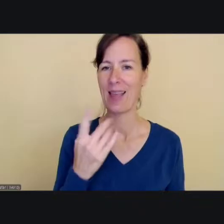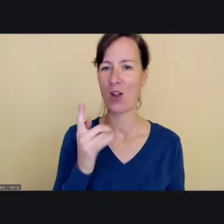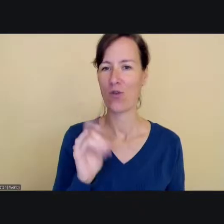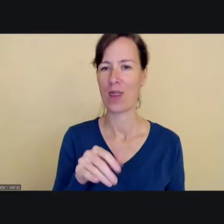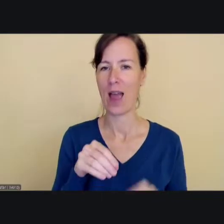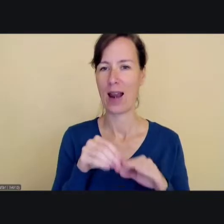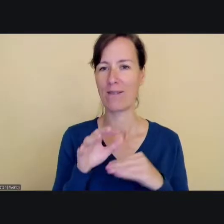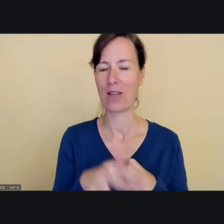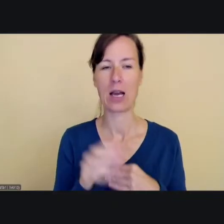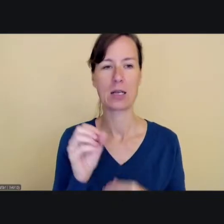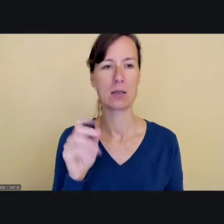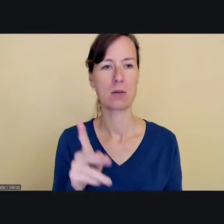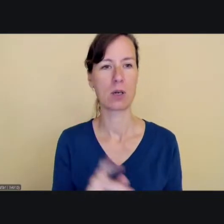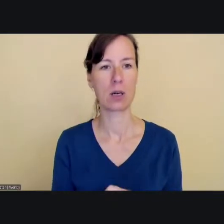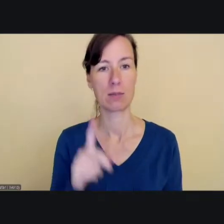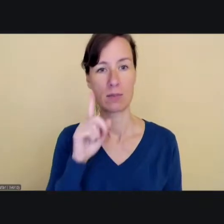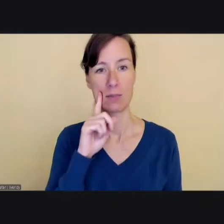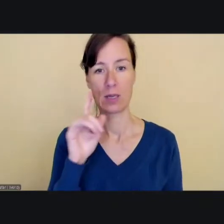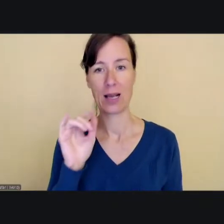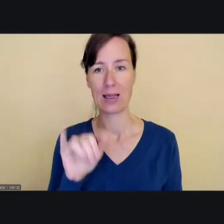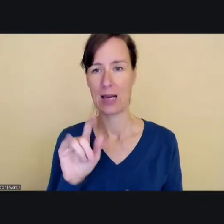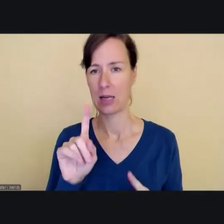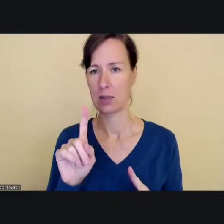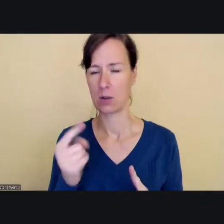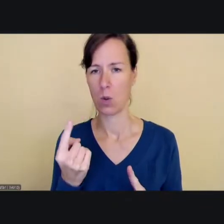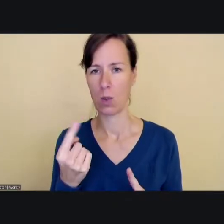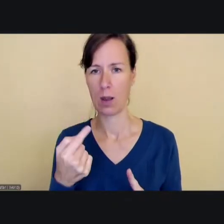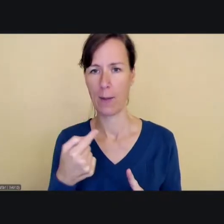I think that leaves only me.